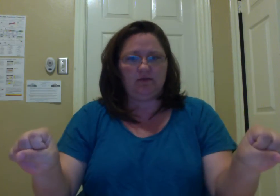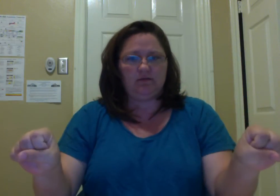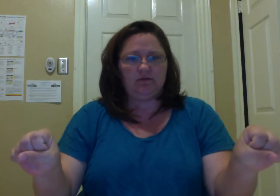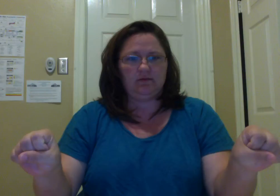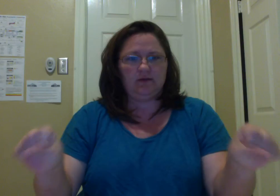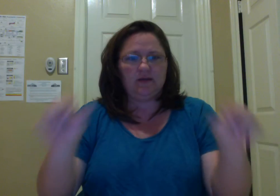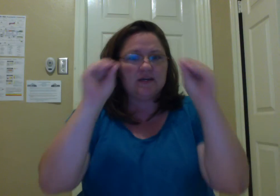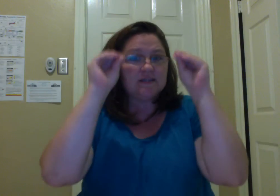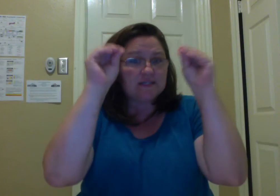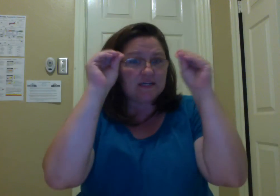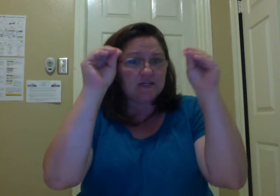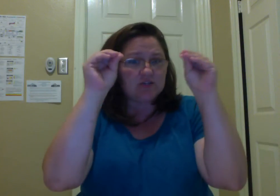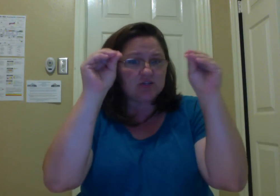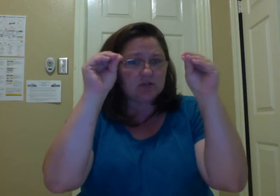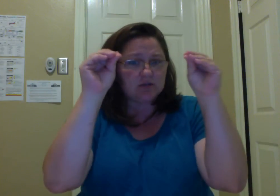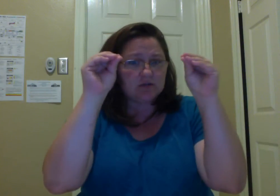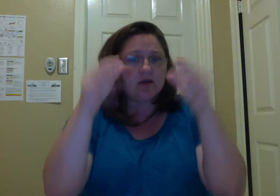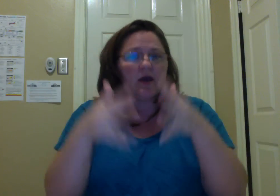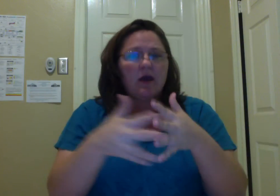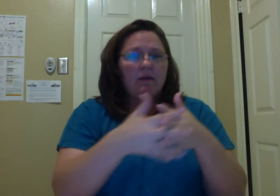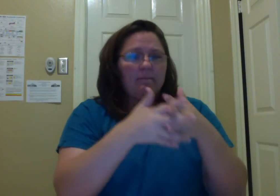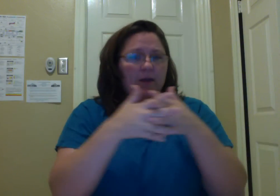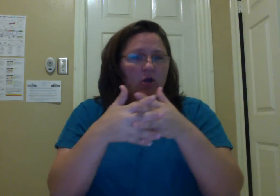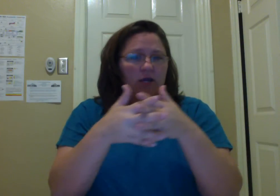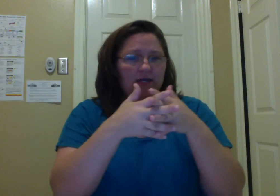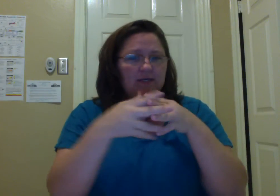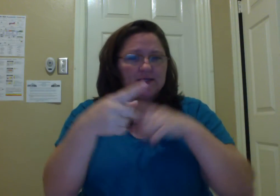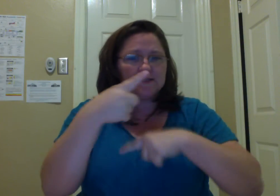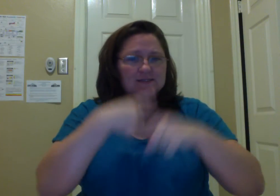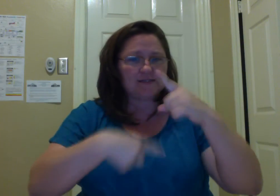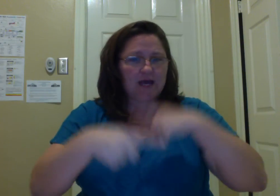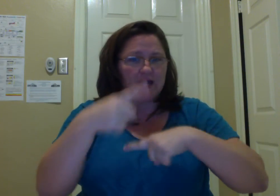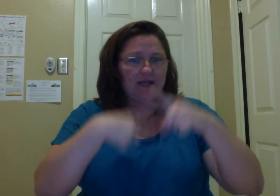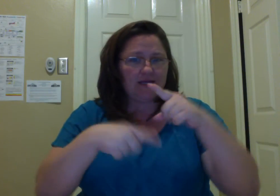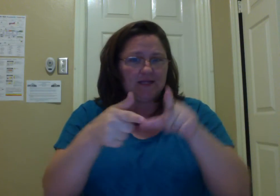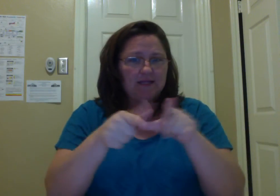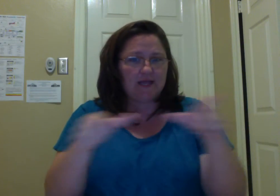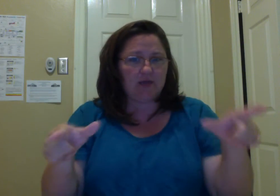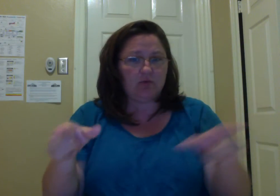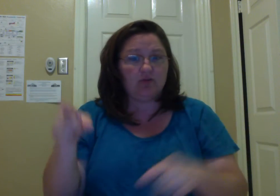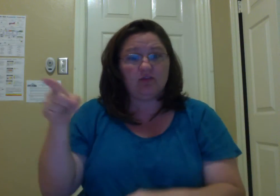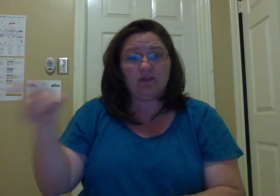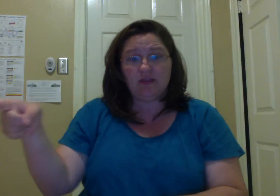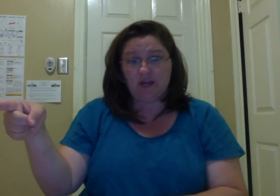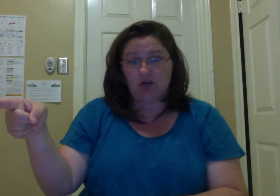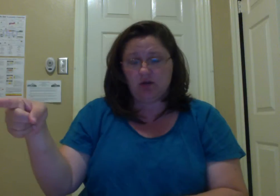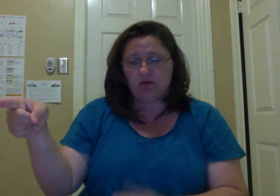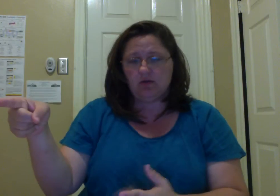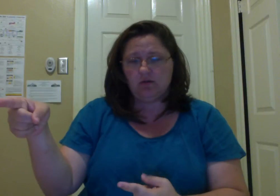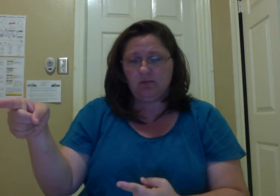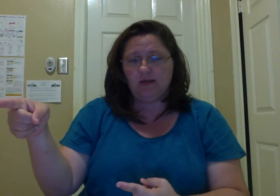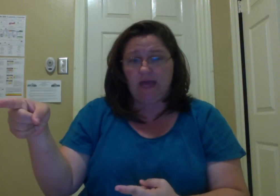S. Teach American Sign Language there, mean